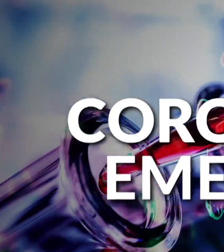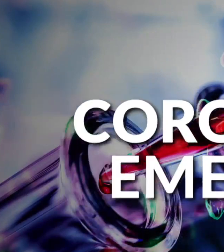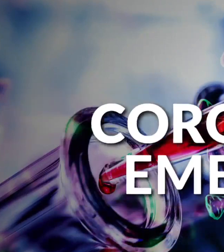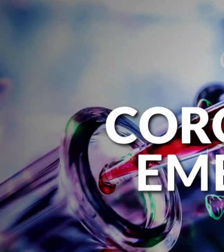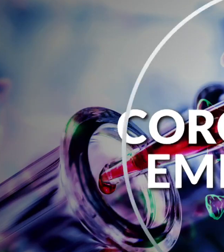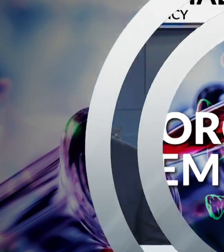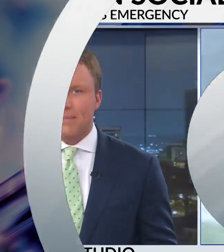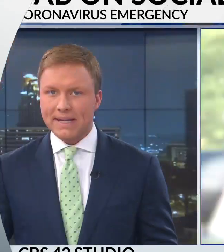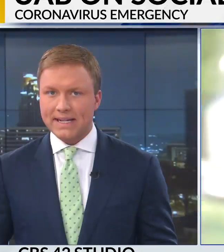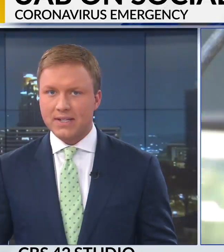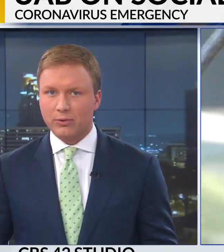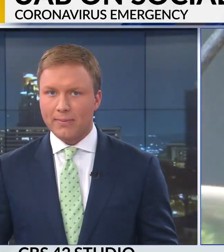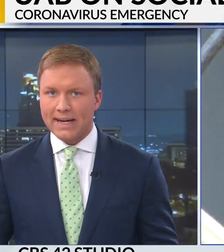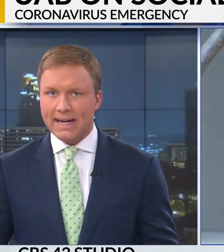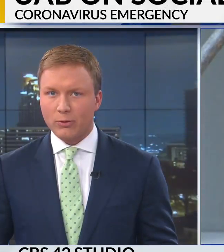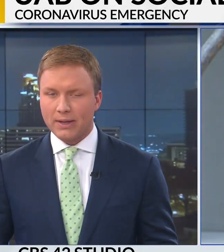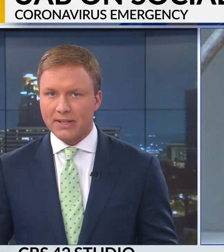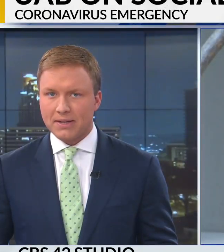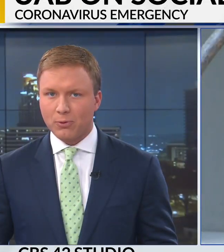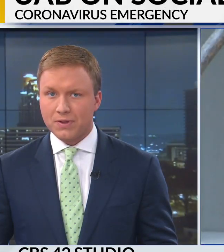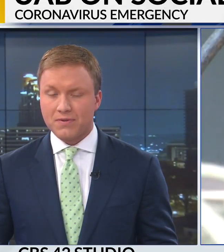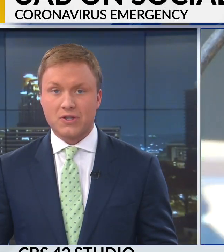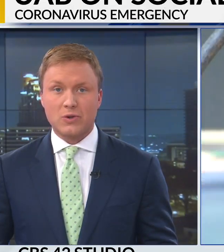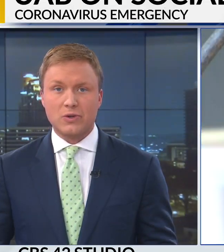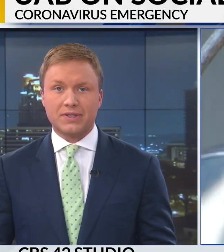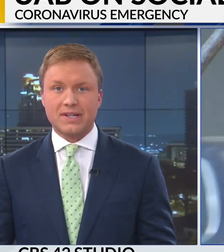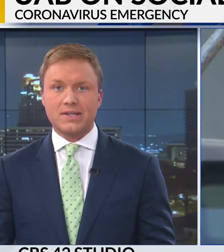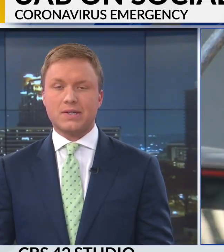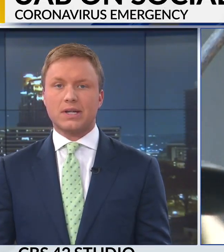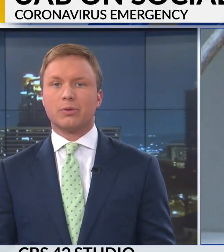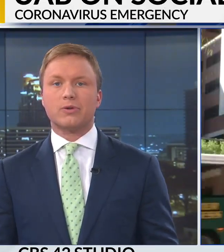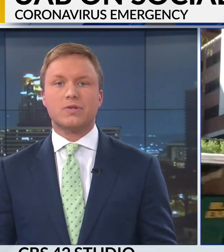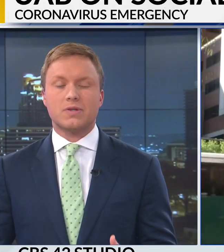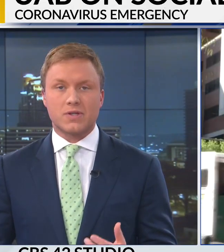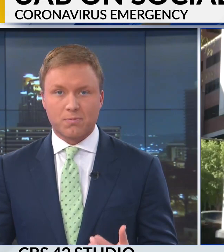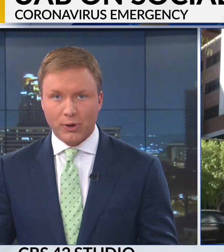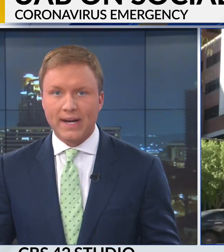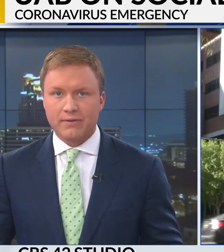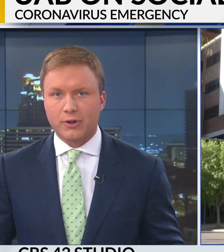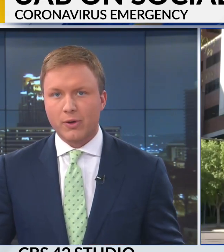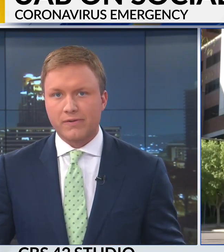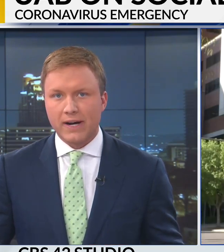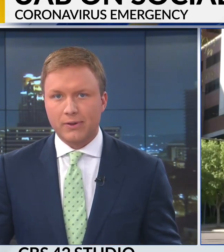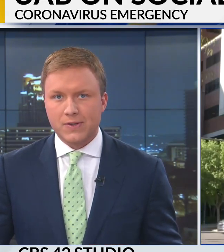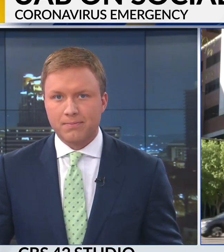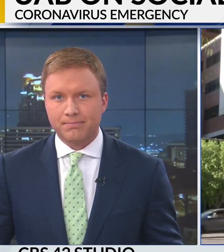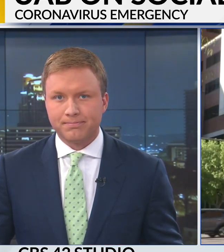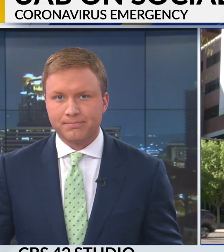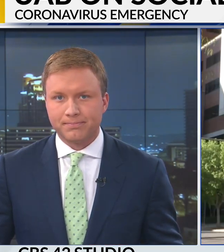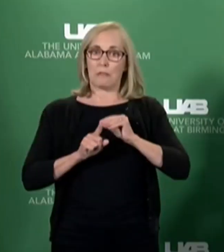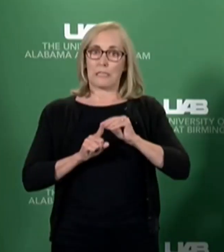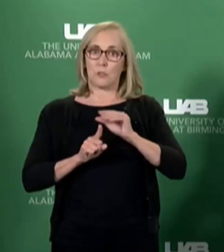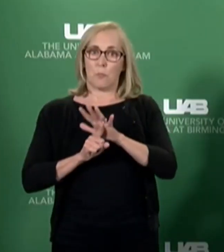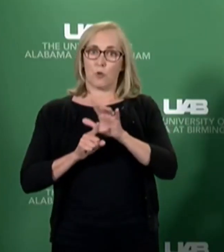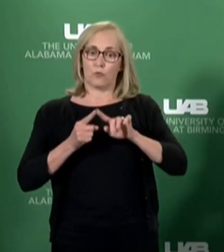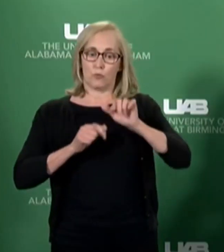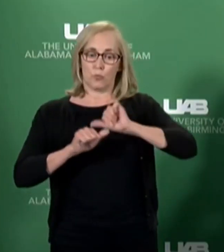you. Meanwhile, doctors at UAB still reminding everyone about the importance of social distancing to reduce the spread of coronavirus.